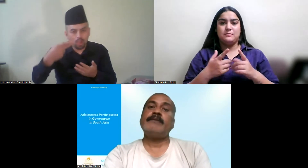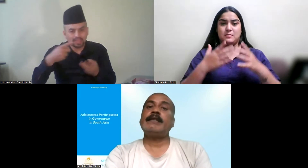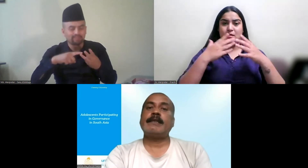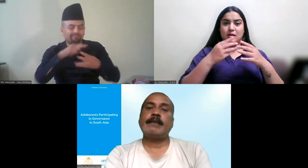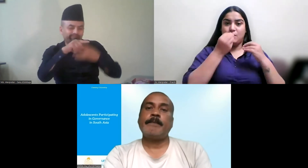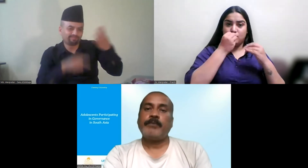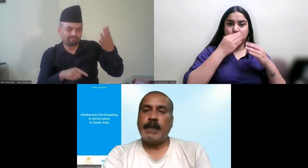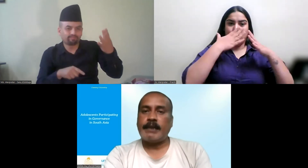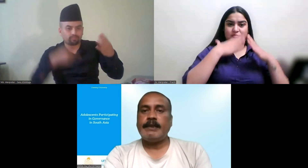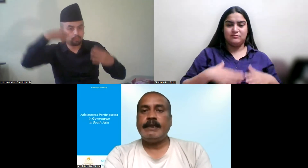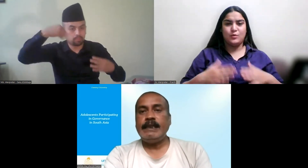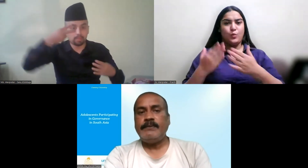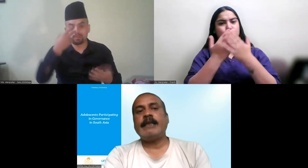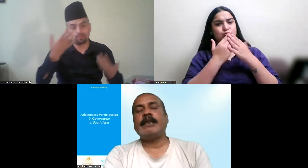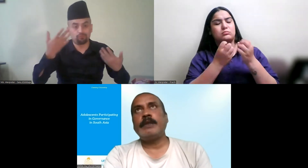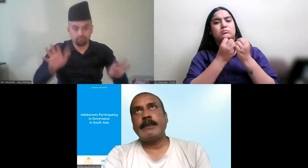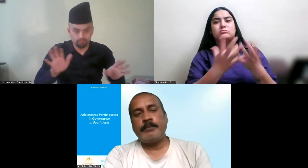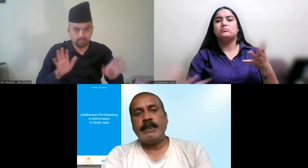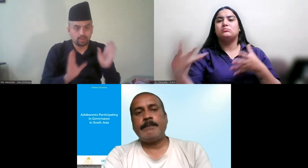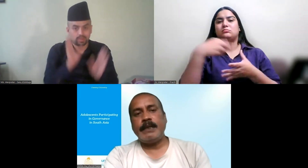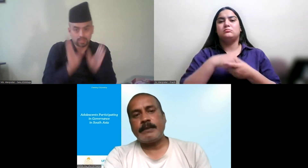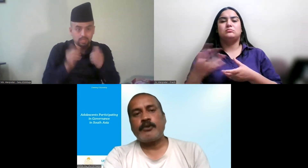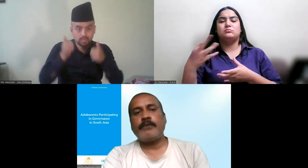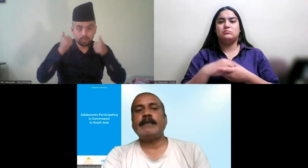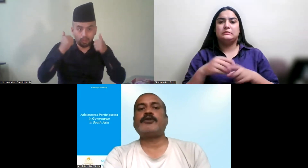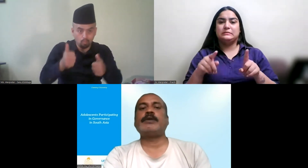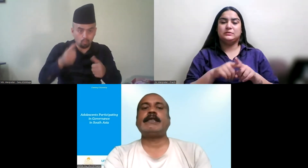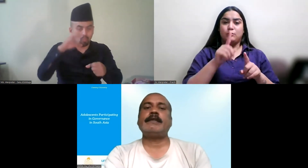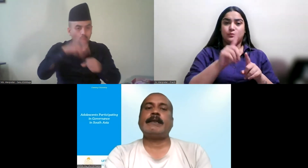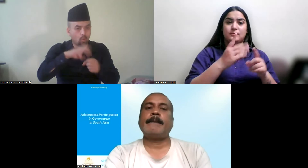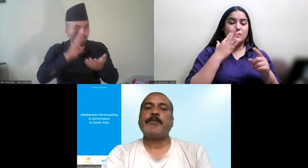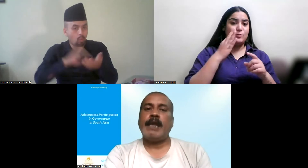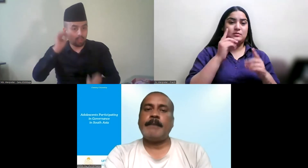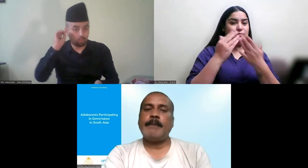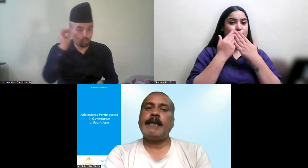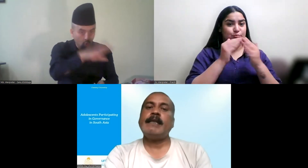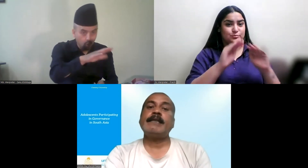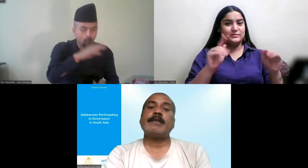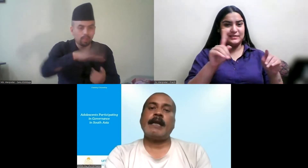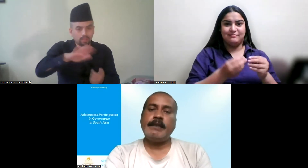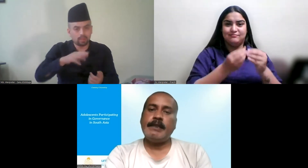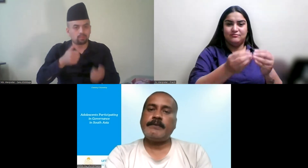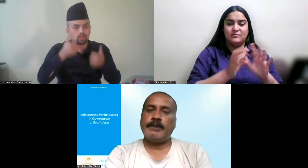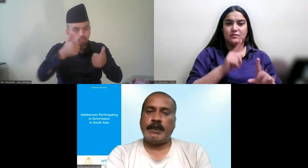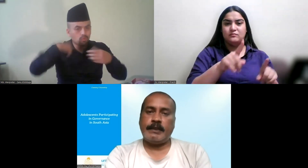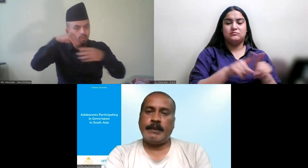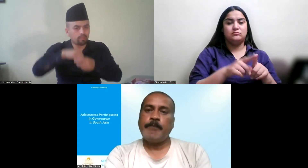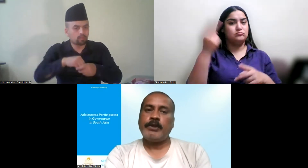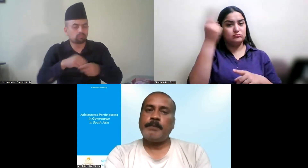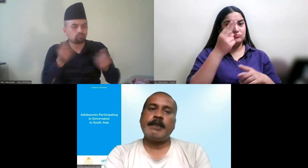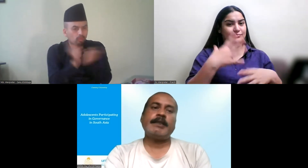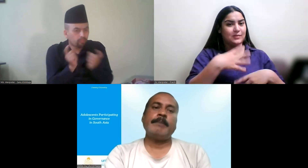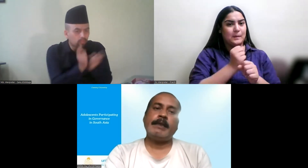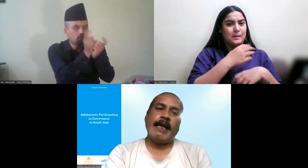provided evidences that if an adequate space provided to the children and mechanisms are created for children